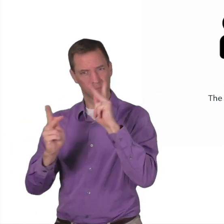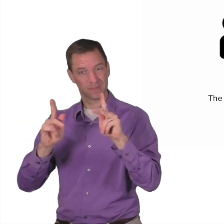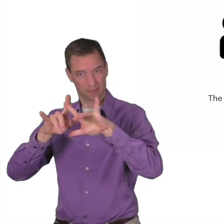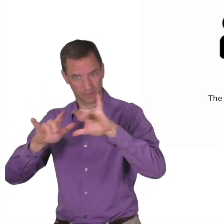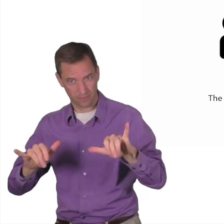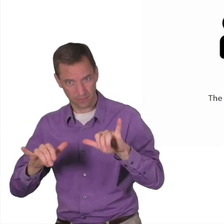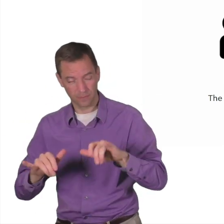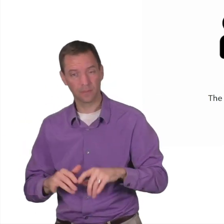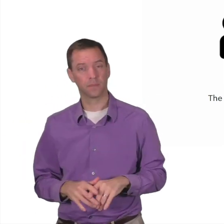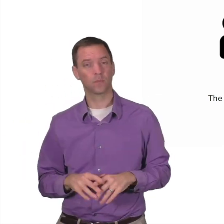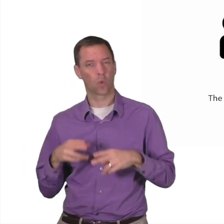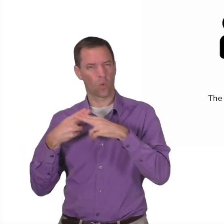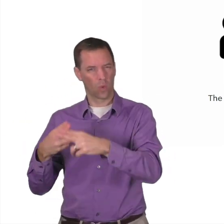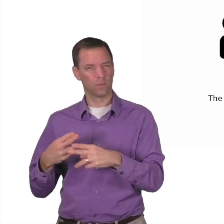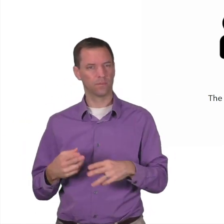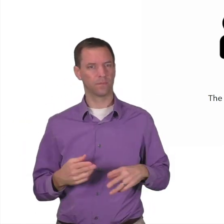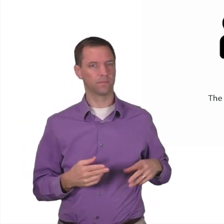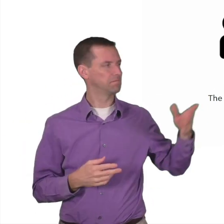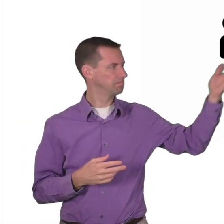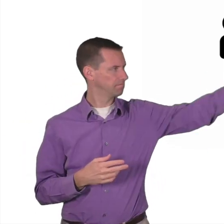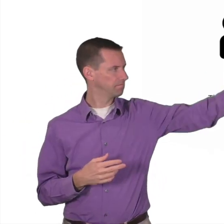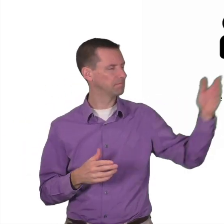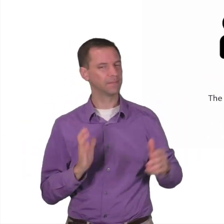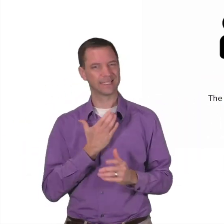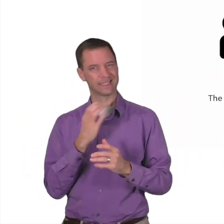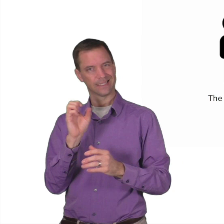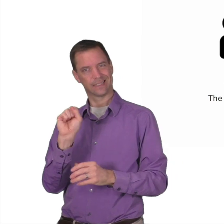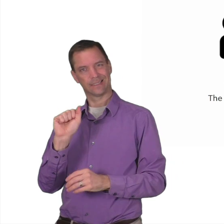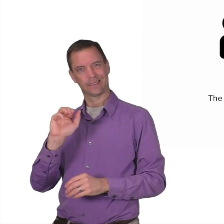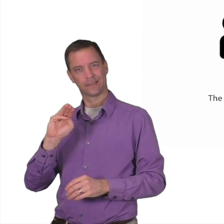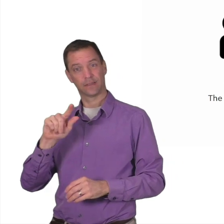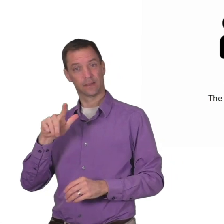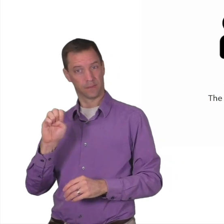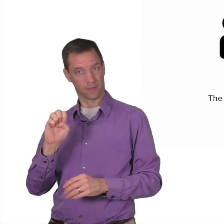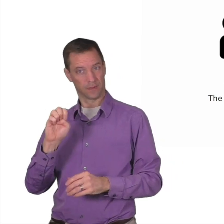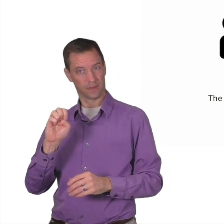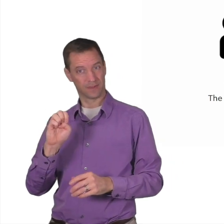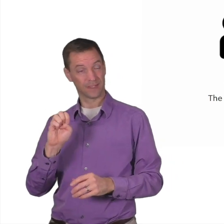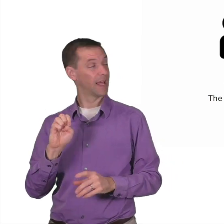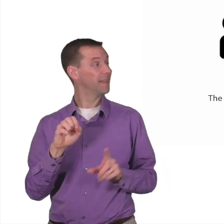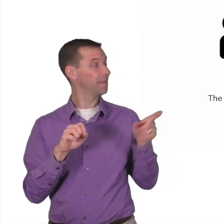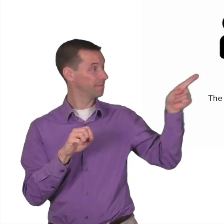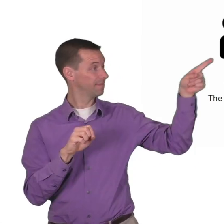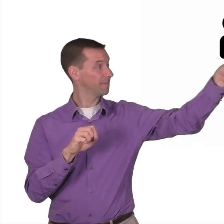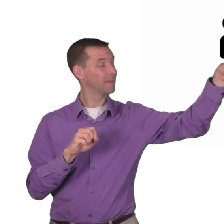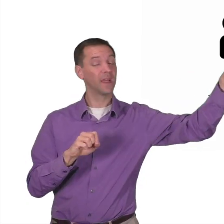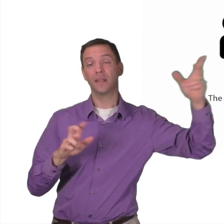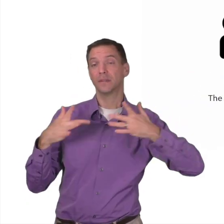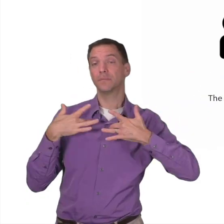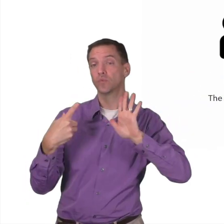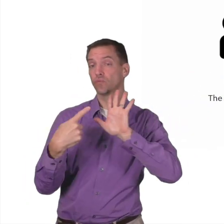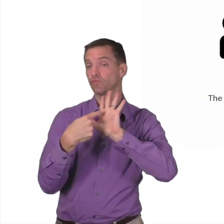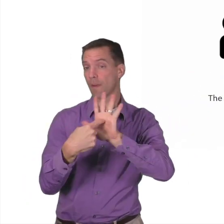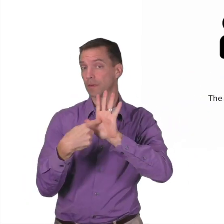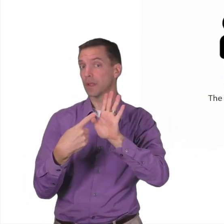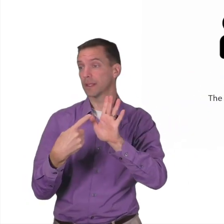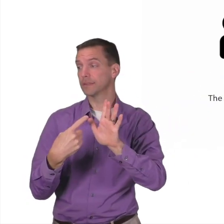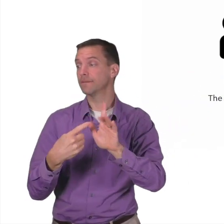all, of course, we tend to be studying many people at the same time. We call that the sample. And then this sample